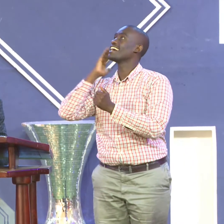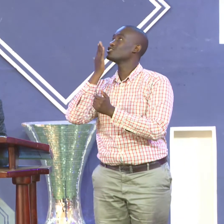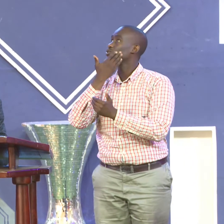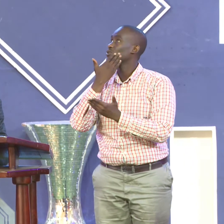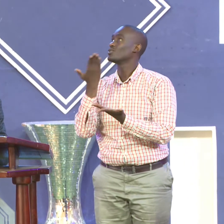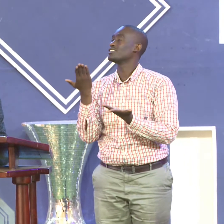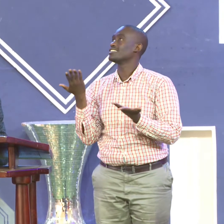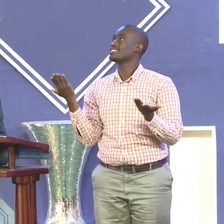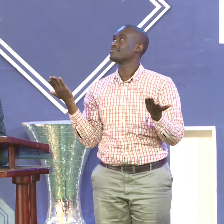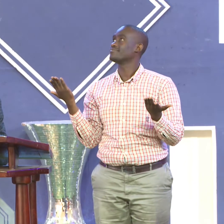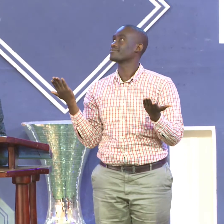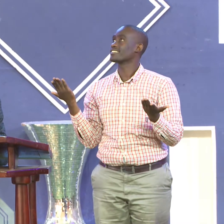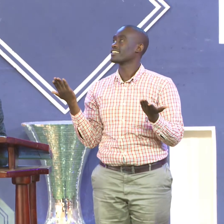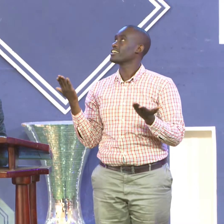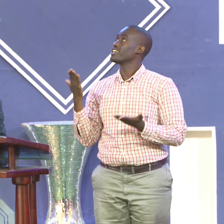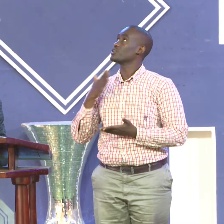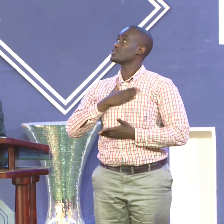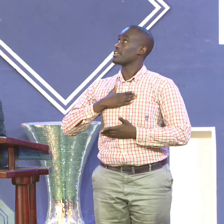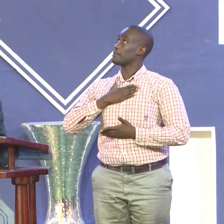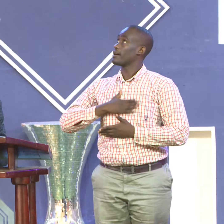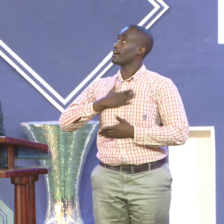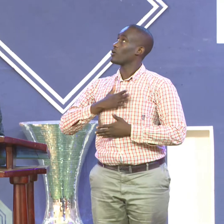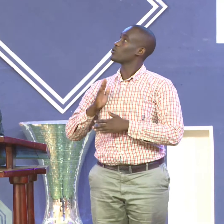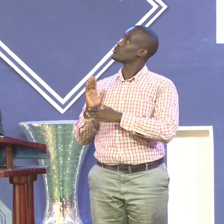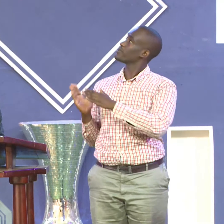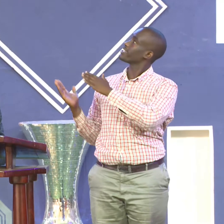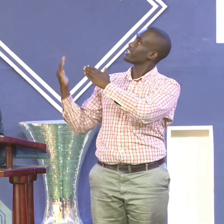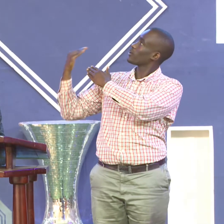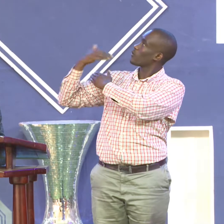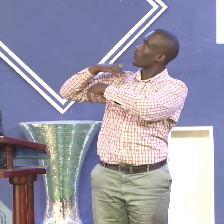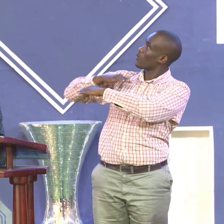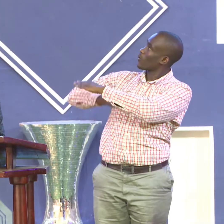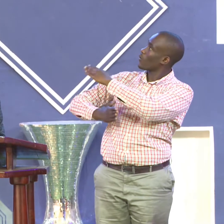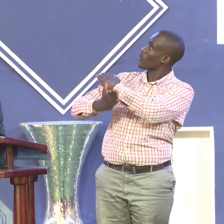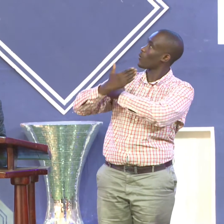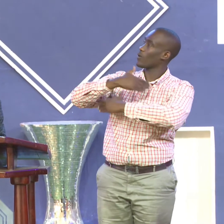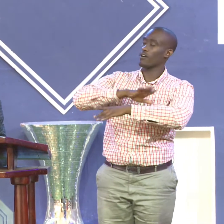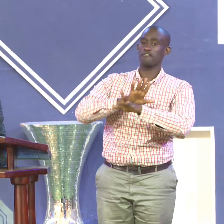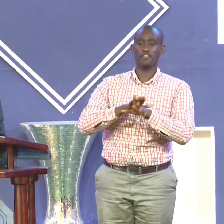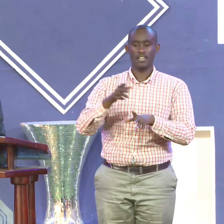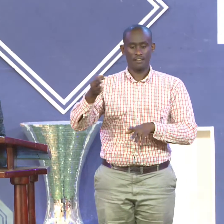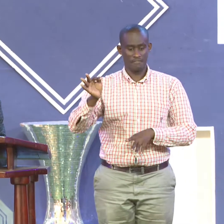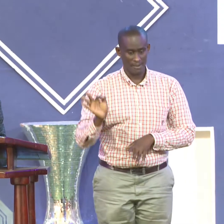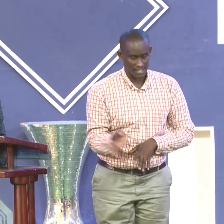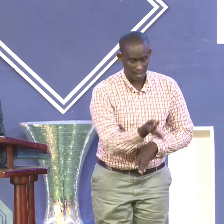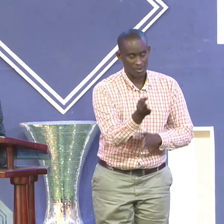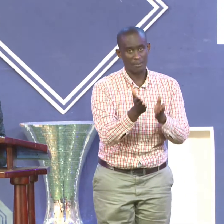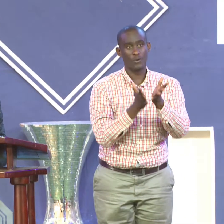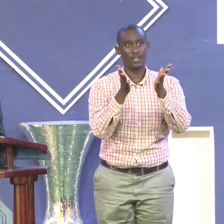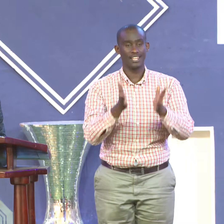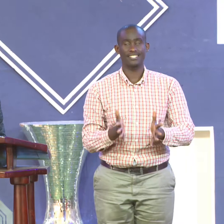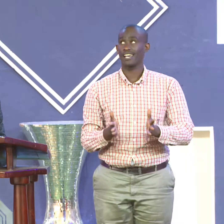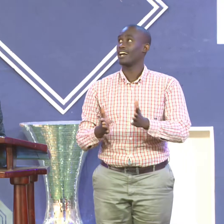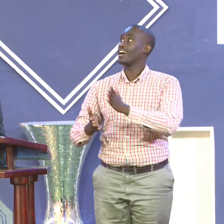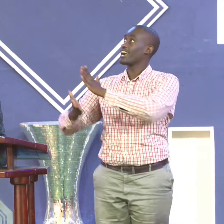this evening. Tusabyo tubikeko. We pray that you cover us. Nzene bawereza bannange. I and my fellow ministers.